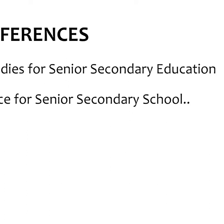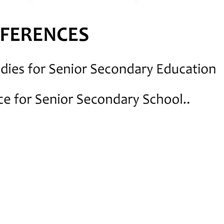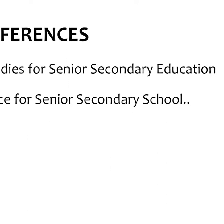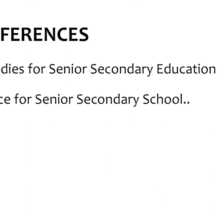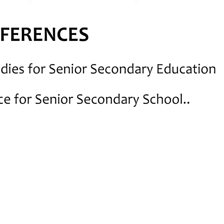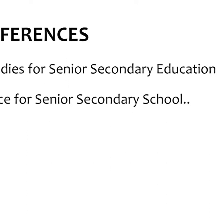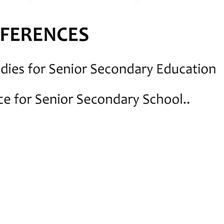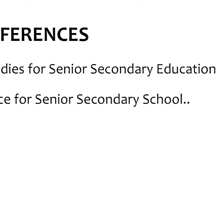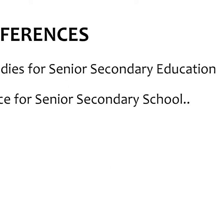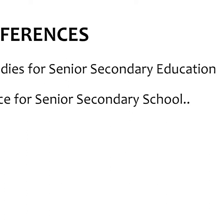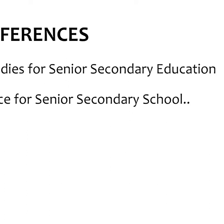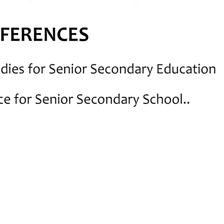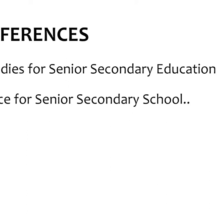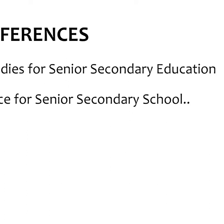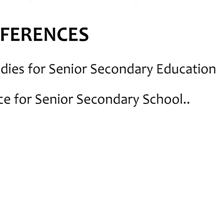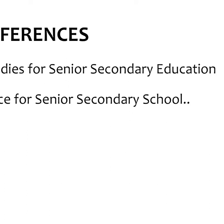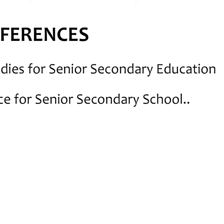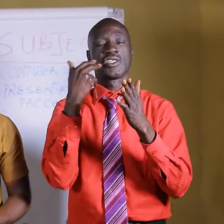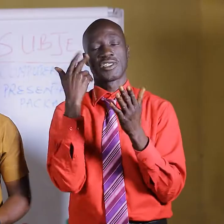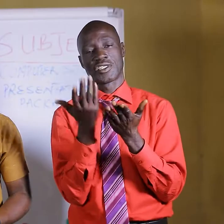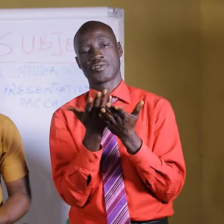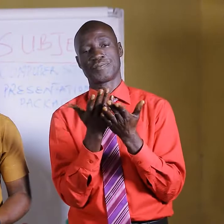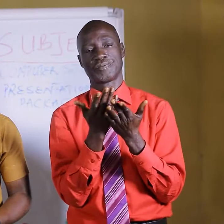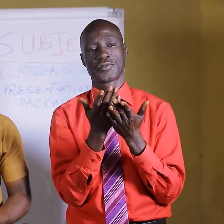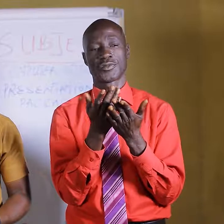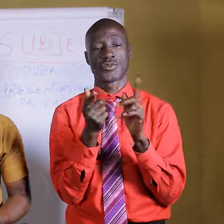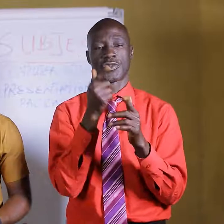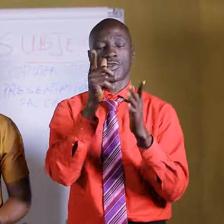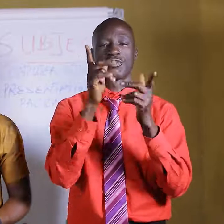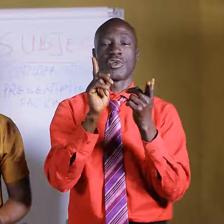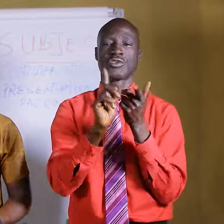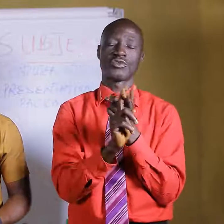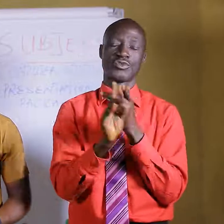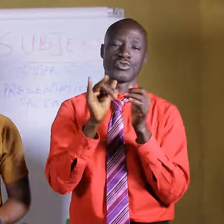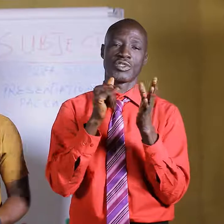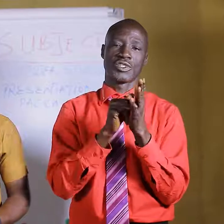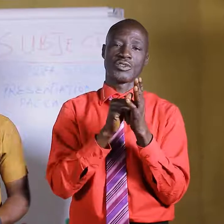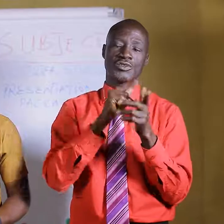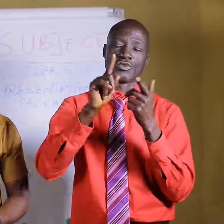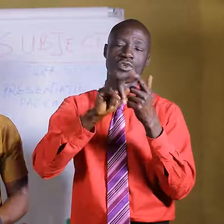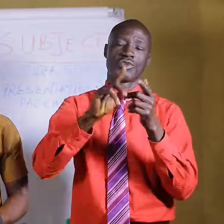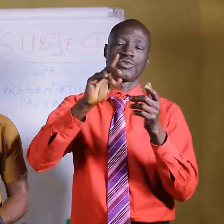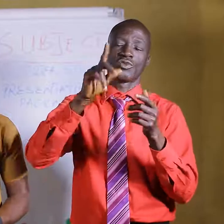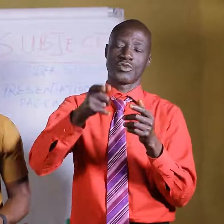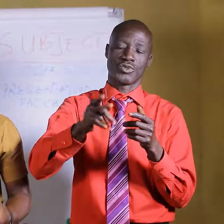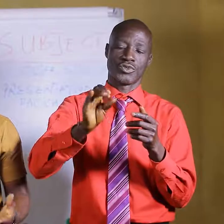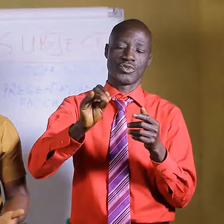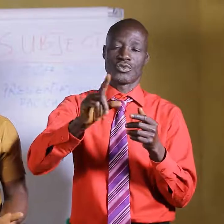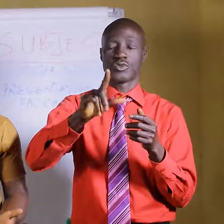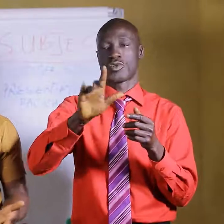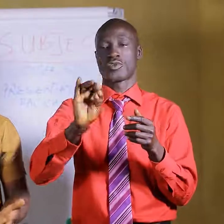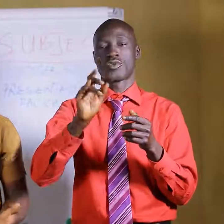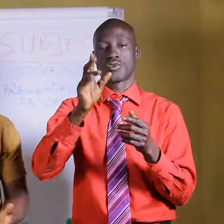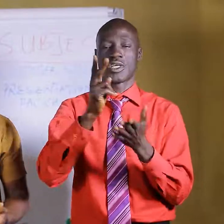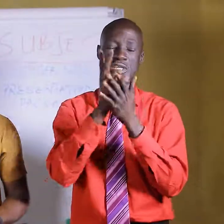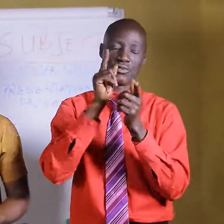www.google.com. I would always tell you, once you want to be an IT-oriented person, Google must be your friend, and Google